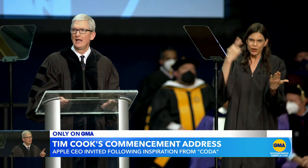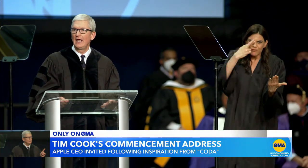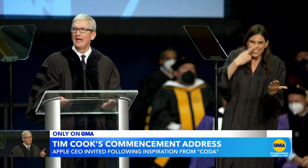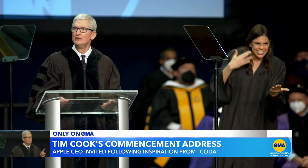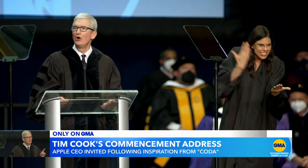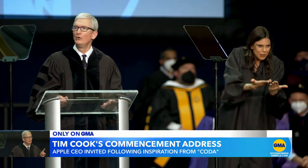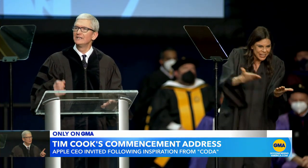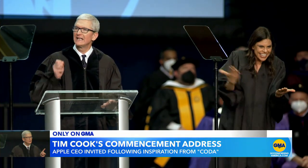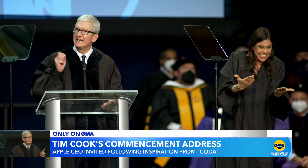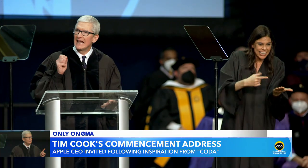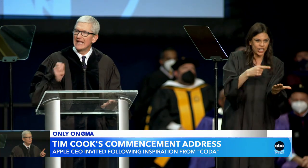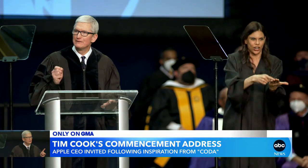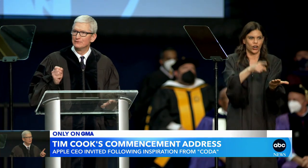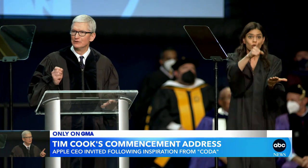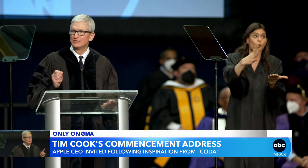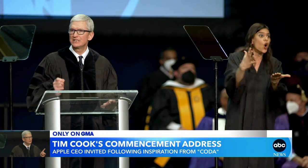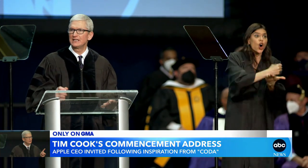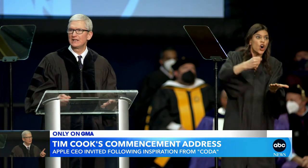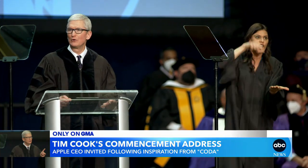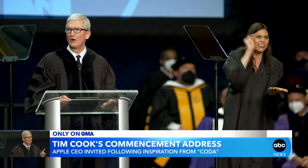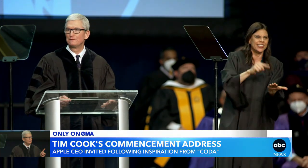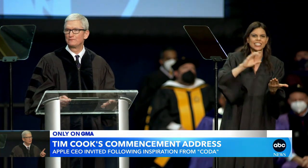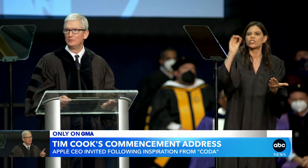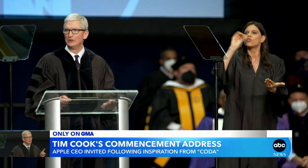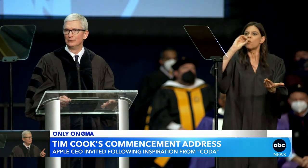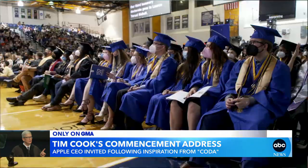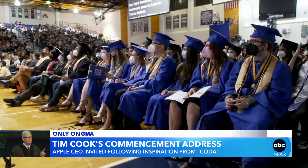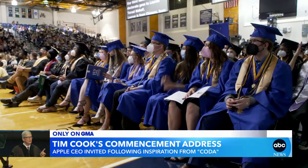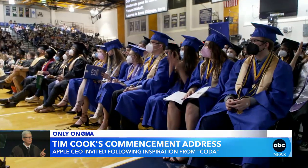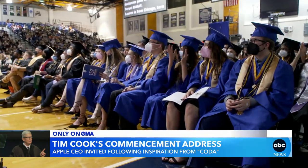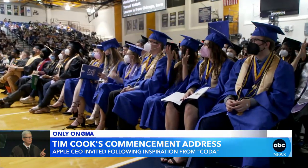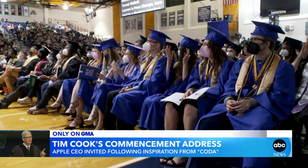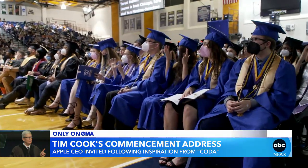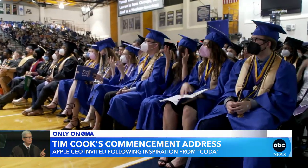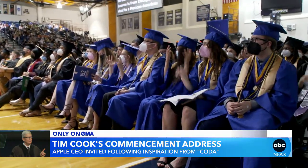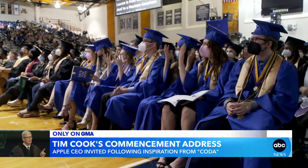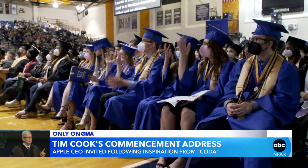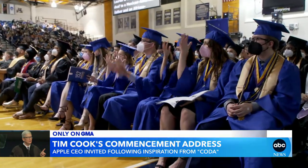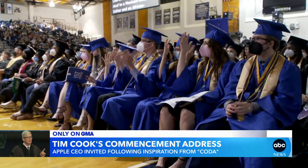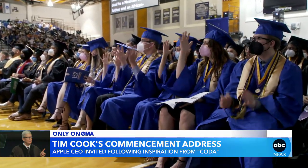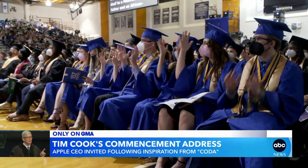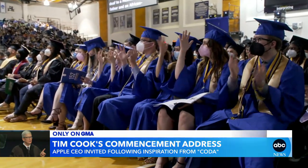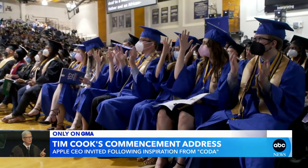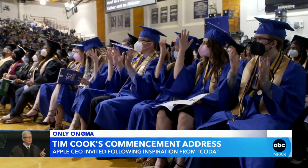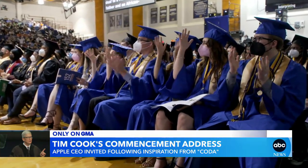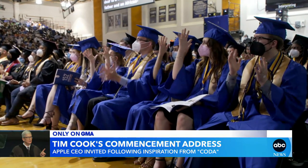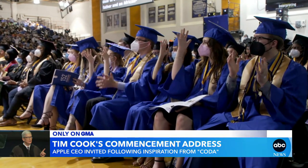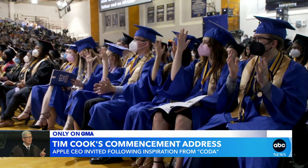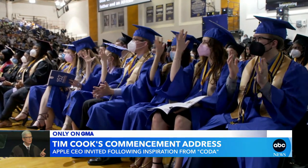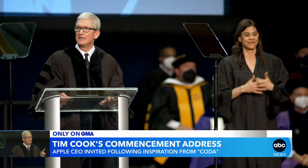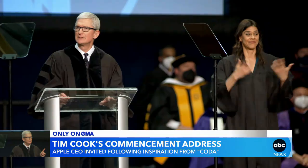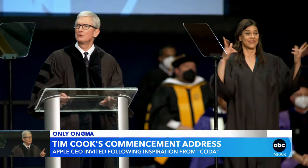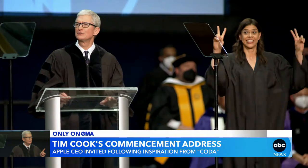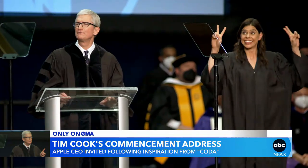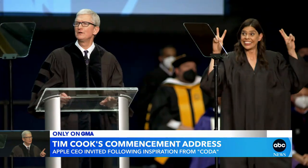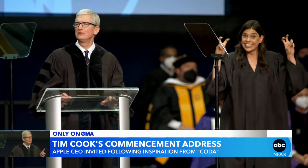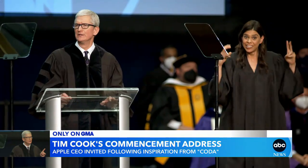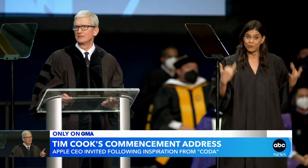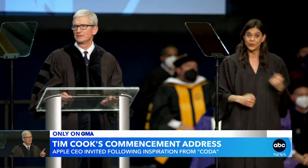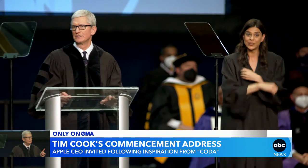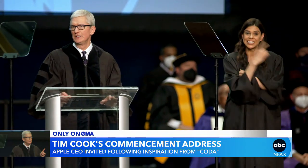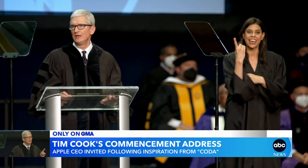and no one can ever take that away from you. The theme you chose for today's ceremony is